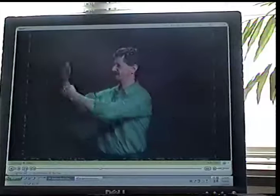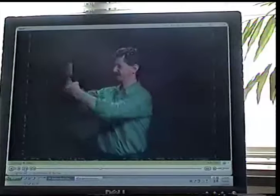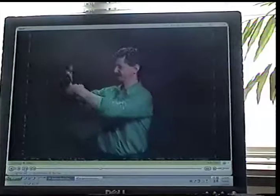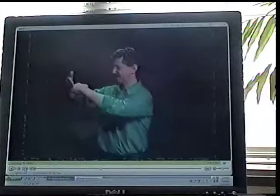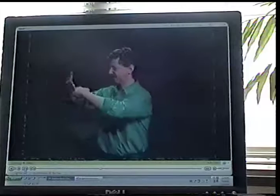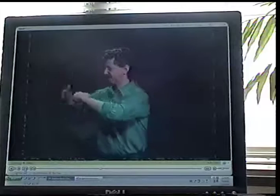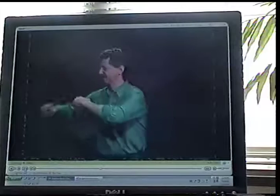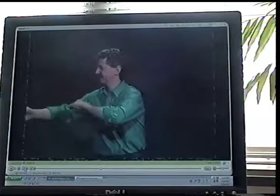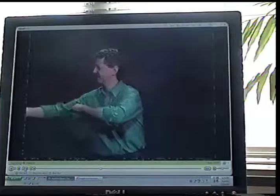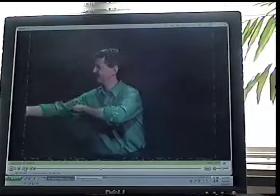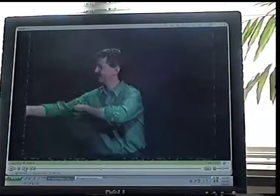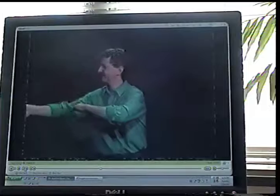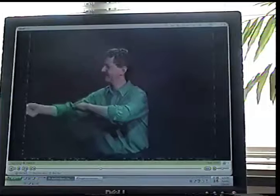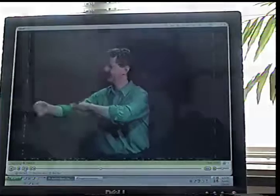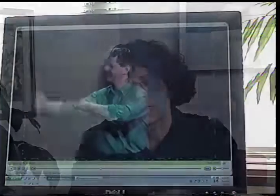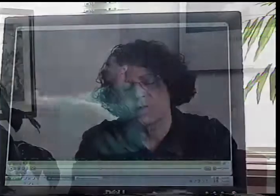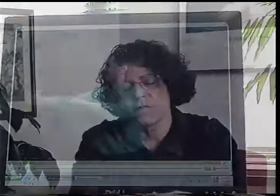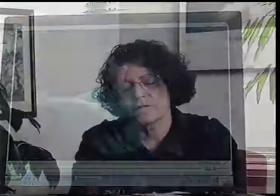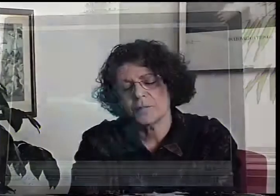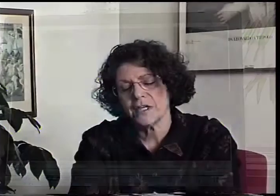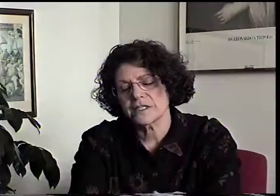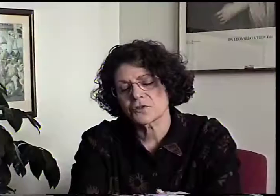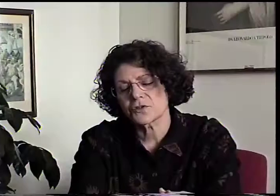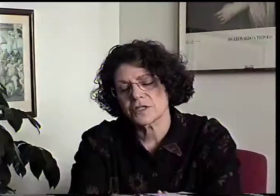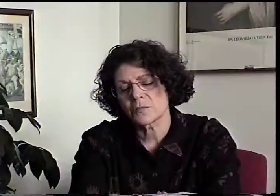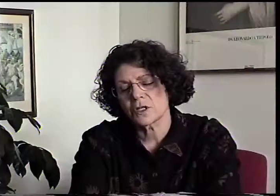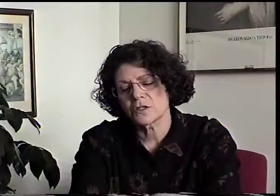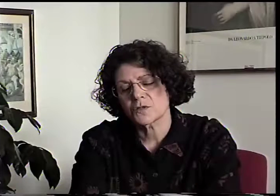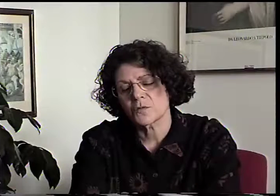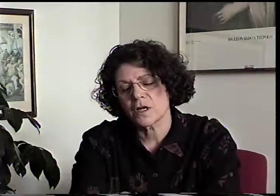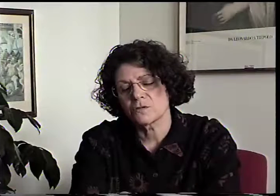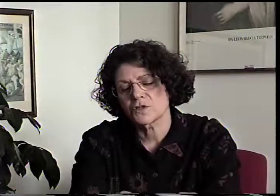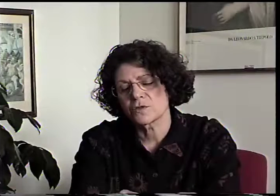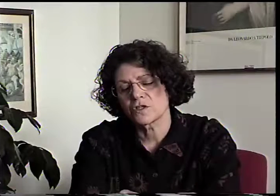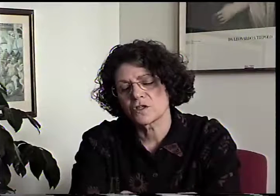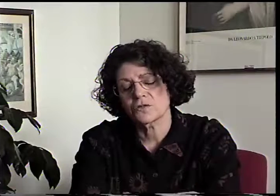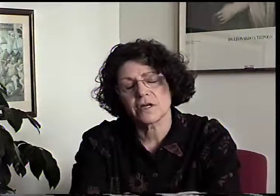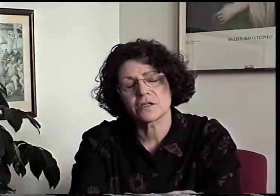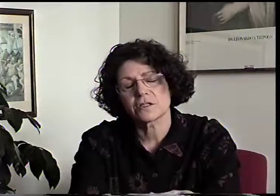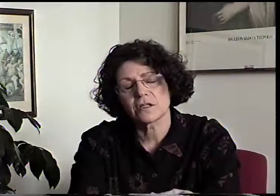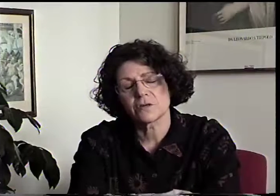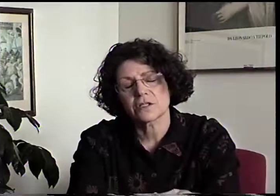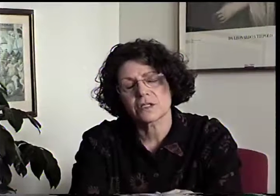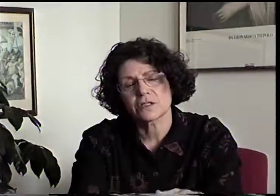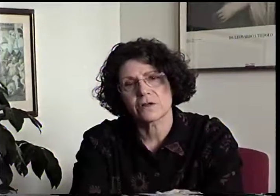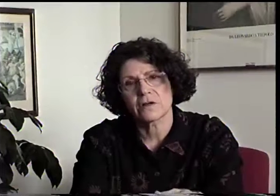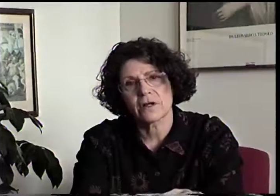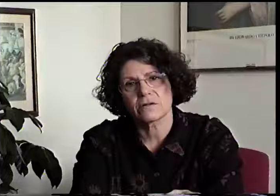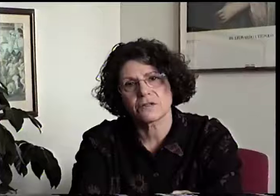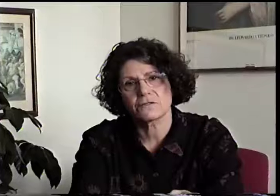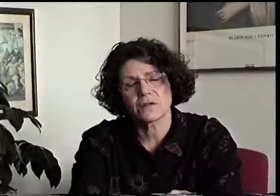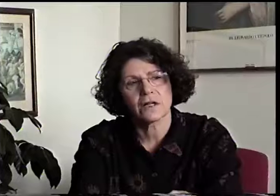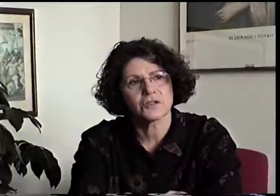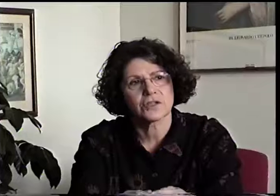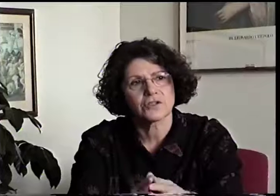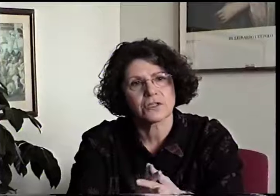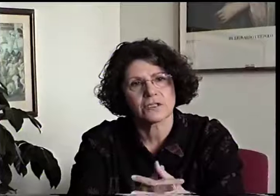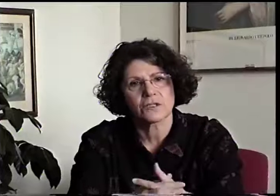and the sun is coming in. Well, for me it's interesting because when I was originally trained as a linguist, I started out as a phonologist, and so Mhm.